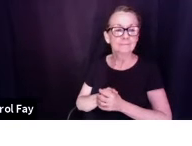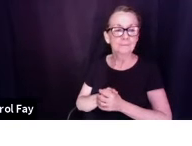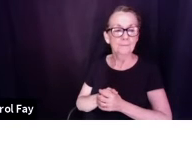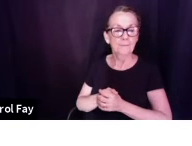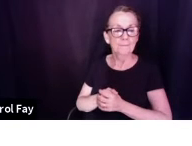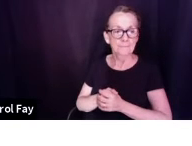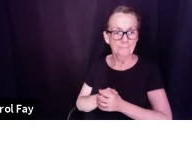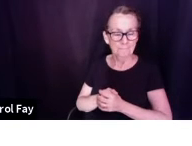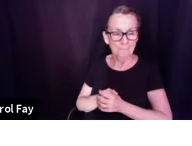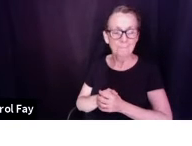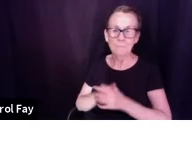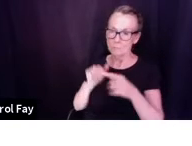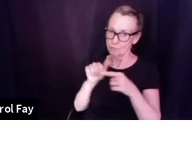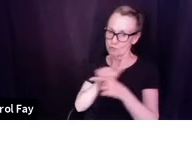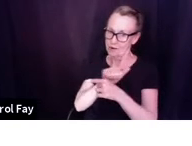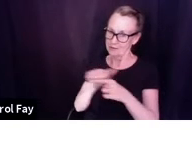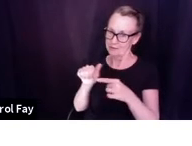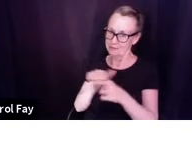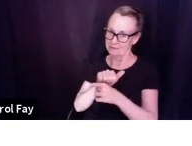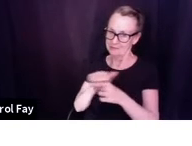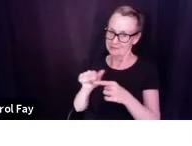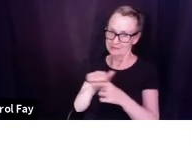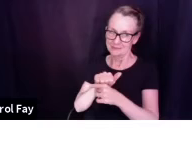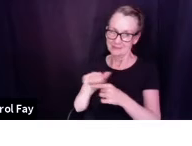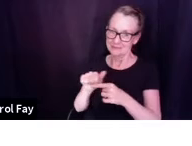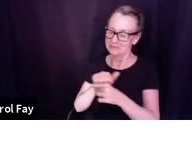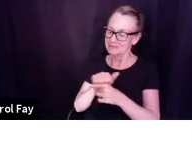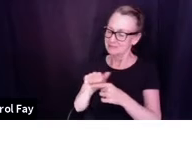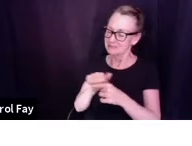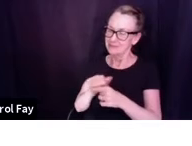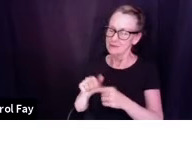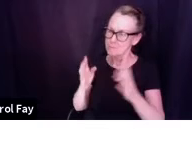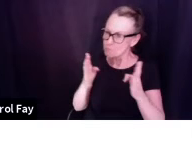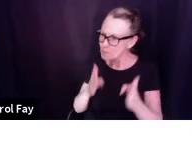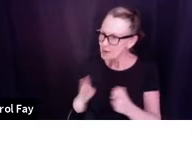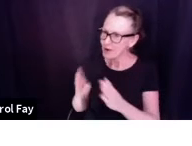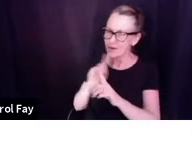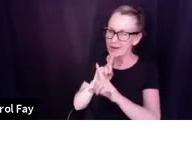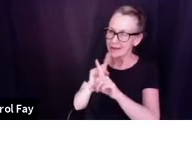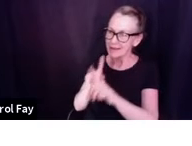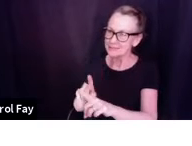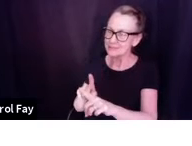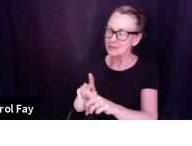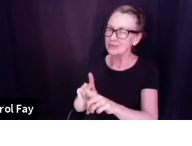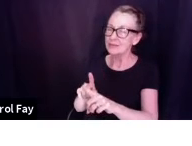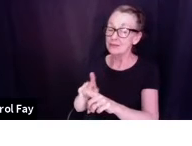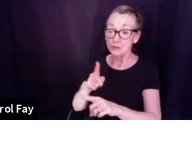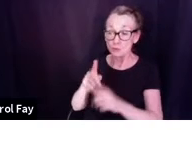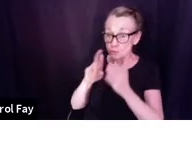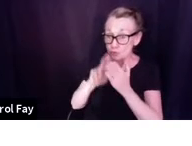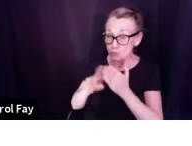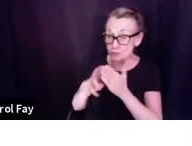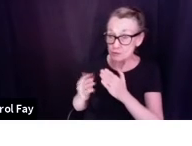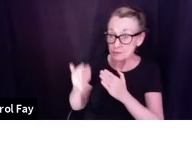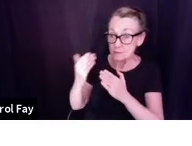Next, rehearsing. Okay, you want to prepare those answers. Again, you research the past